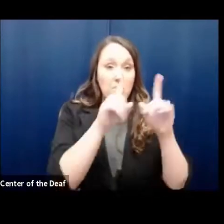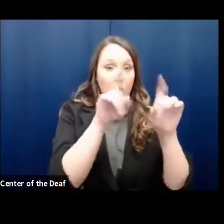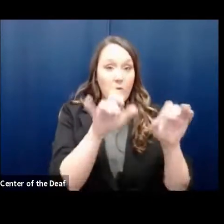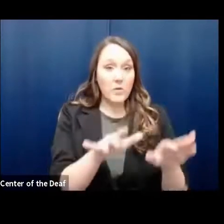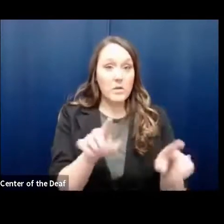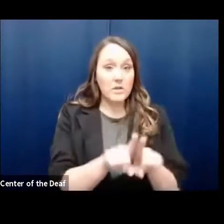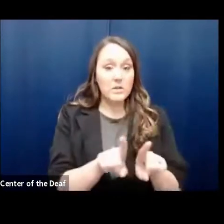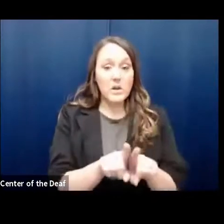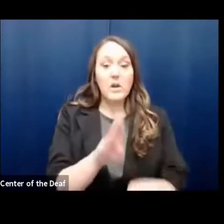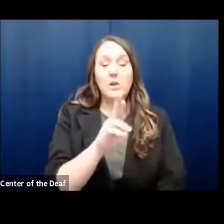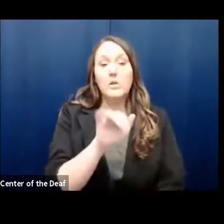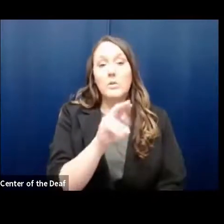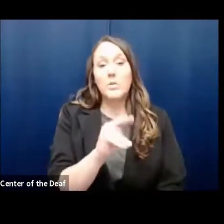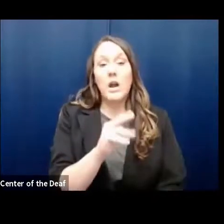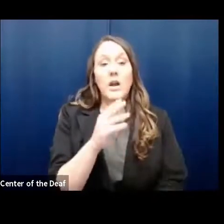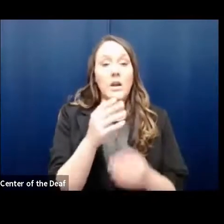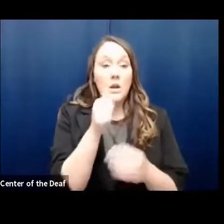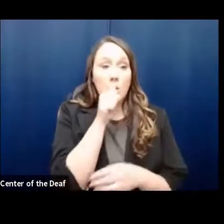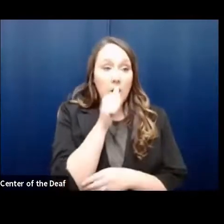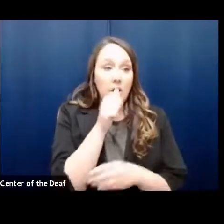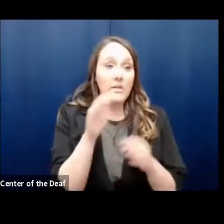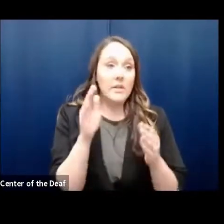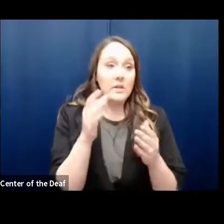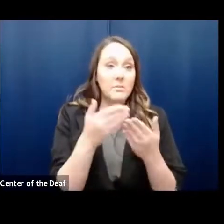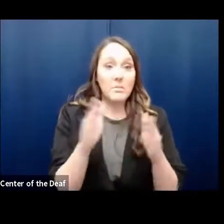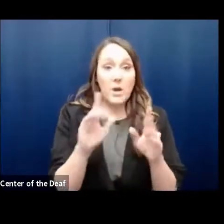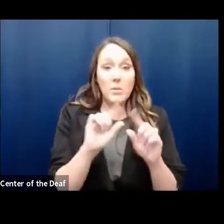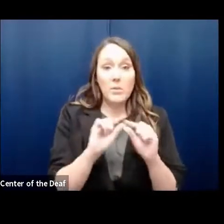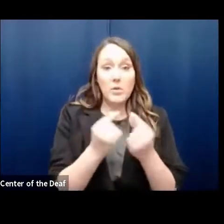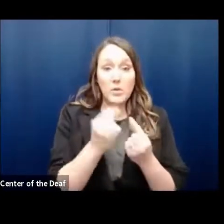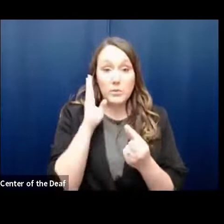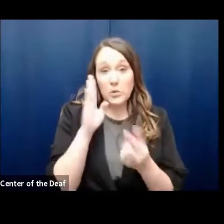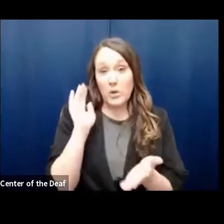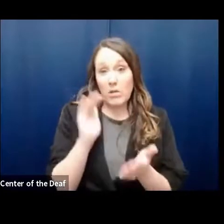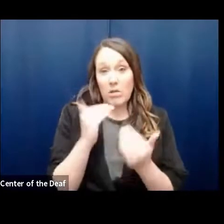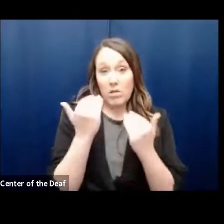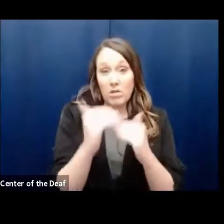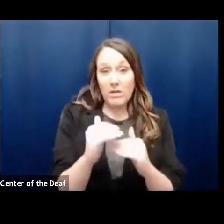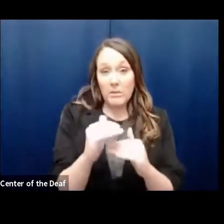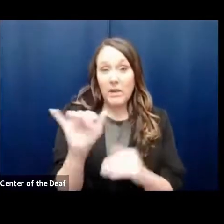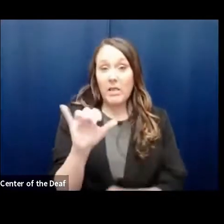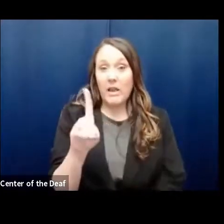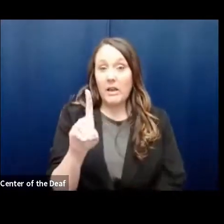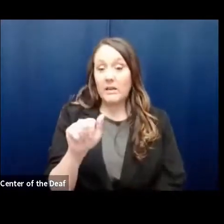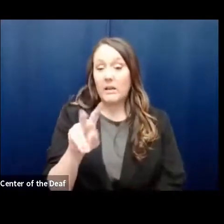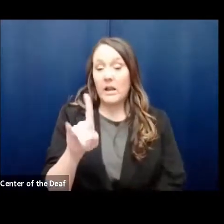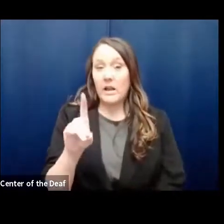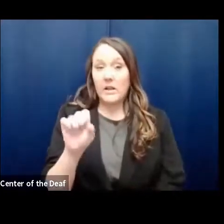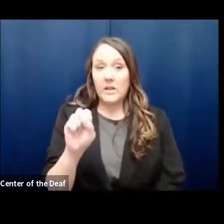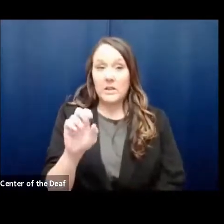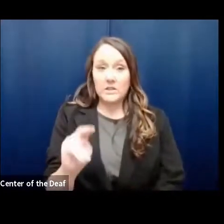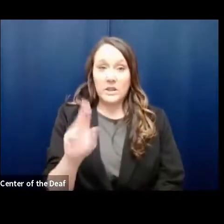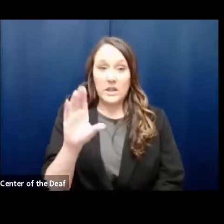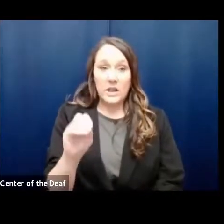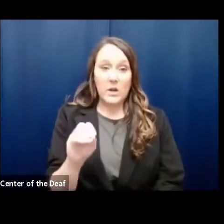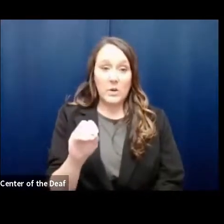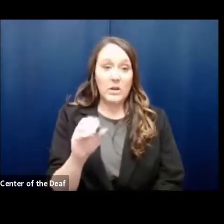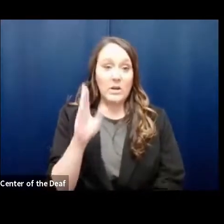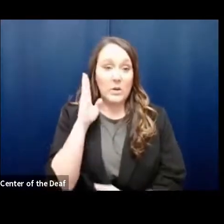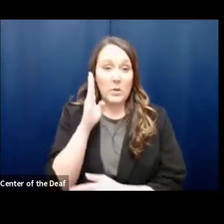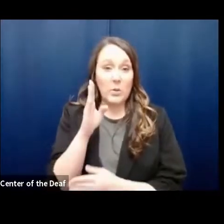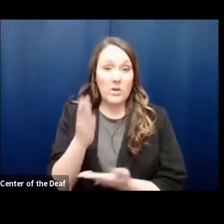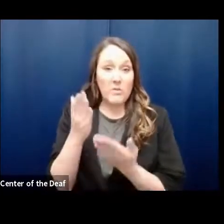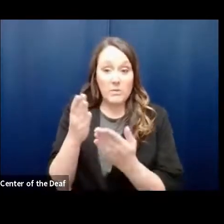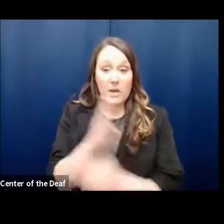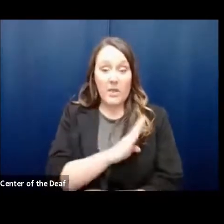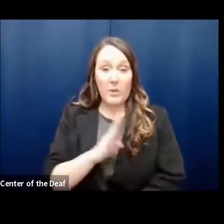Hornback, will private public group size limitations like Davidson County impose today a likely discussion by the board tomorrow night?